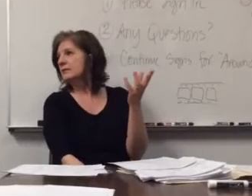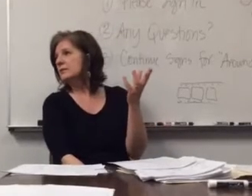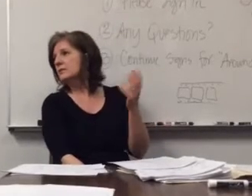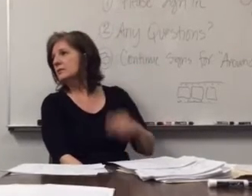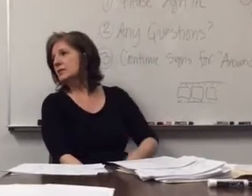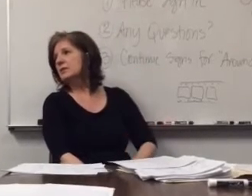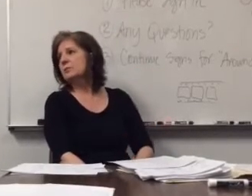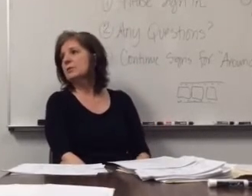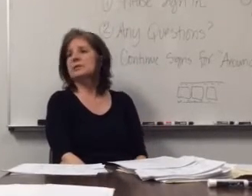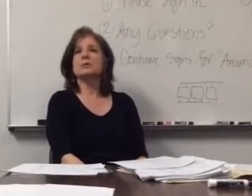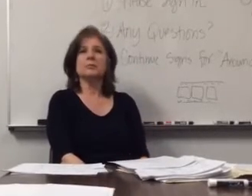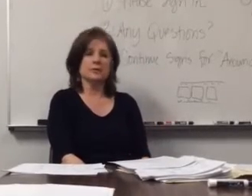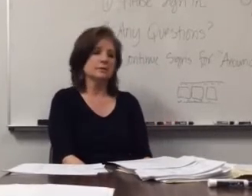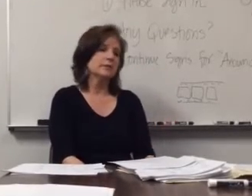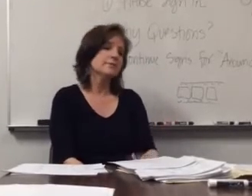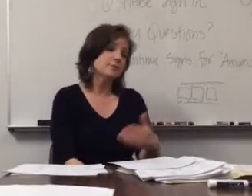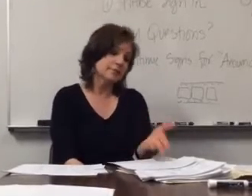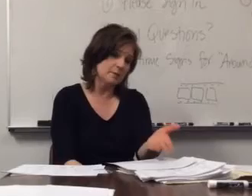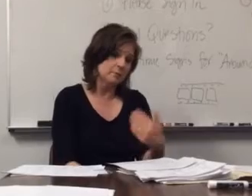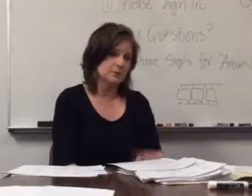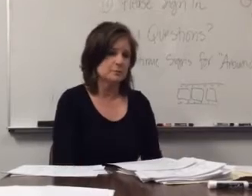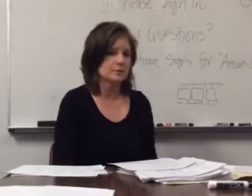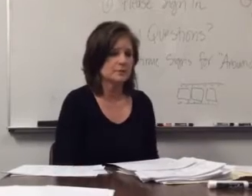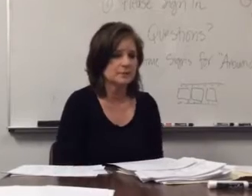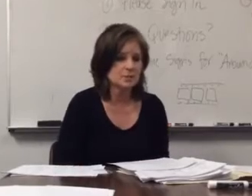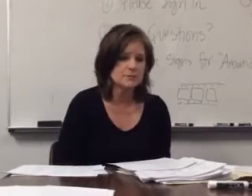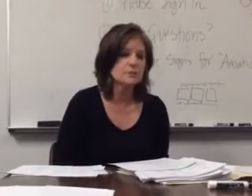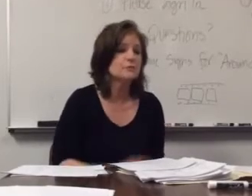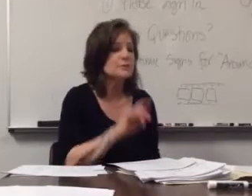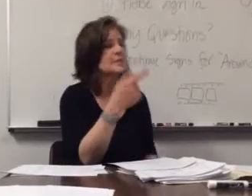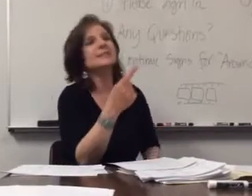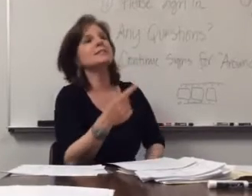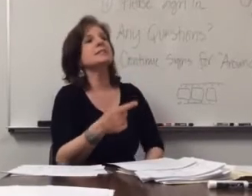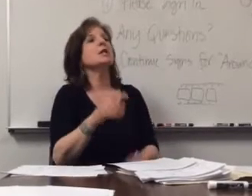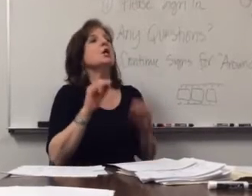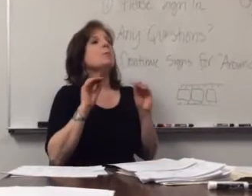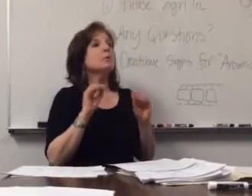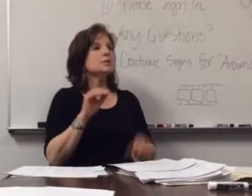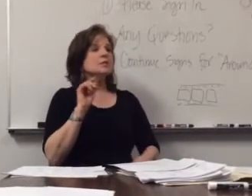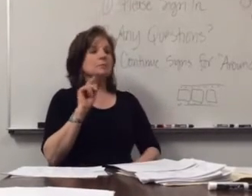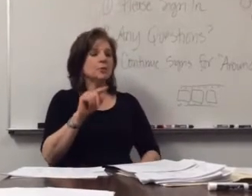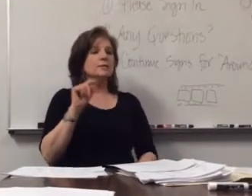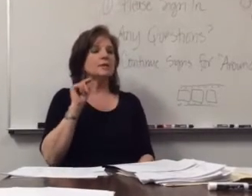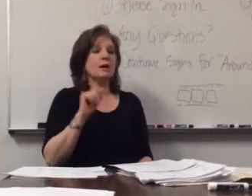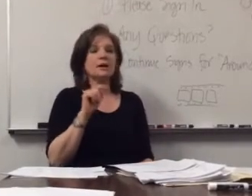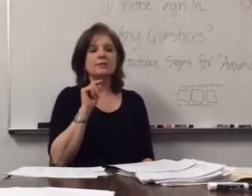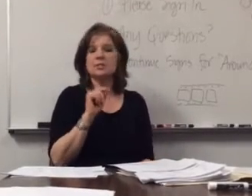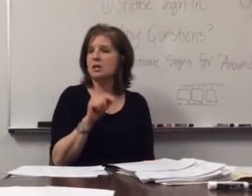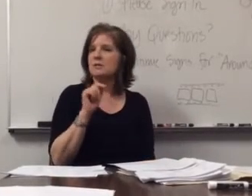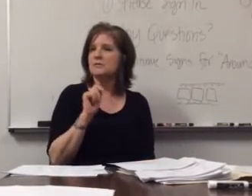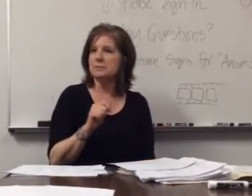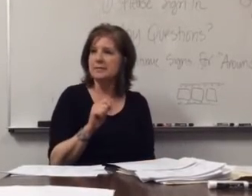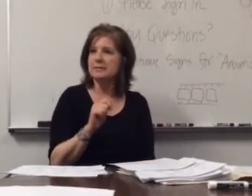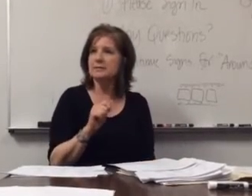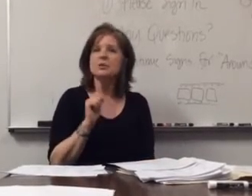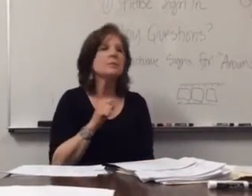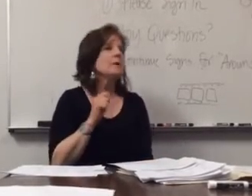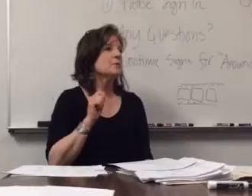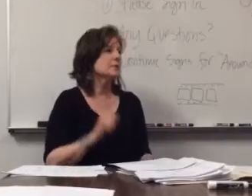You know, like, yeah, put the books on the shelf. So the first sentence is, put the books on the shelves, please. Who remembers the